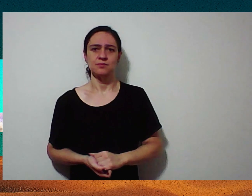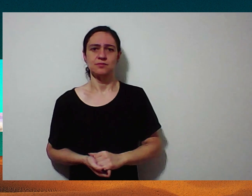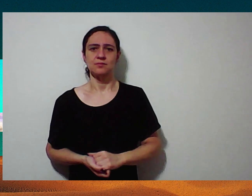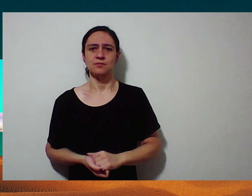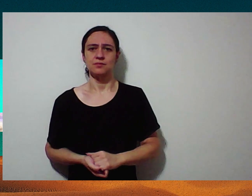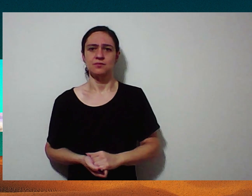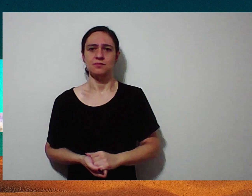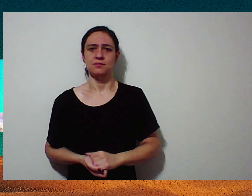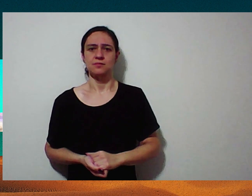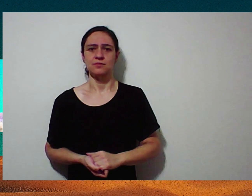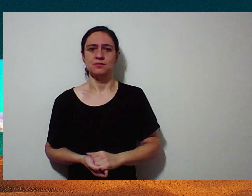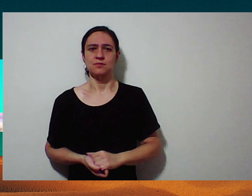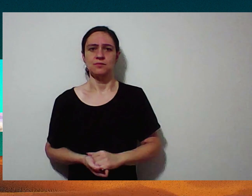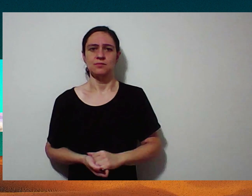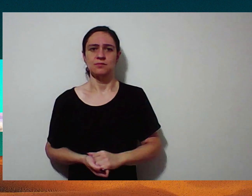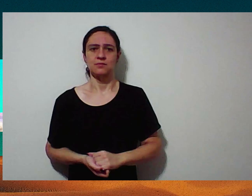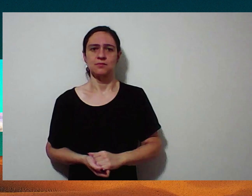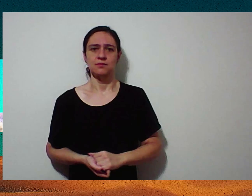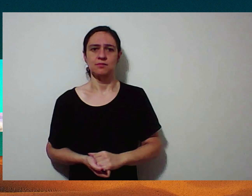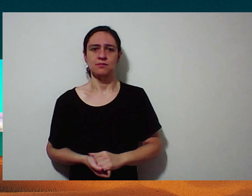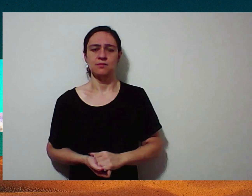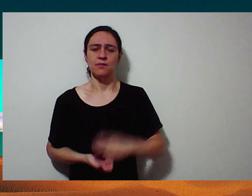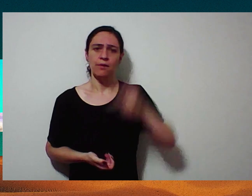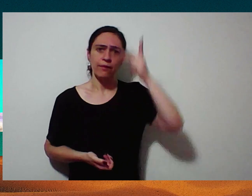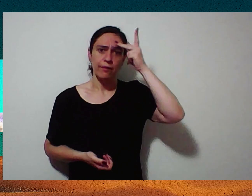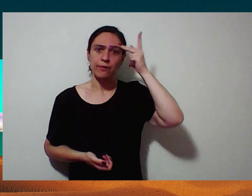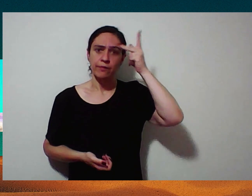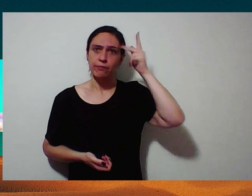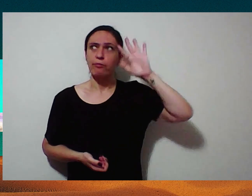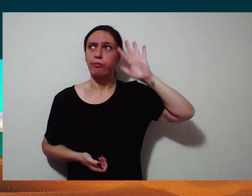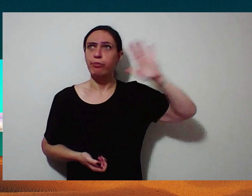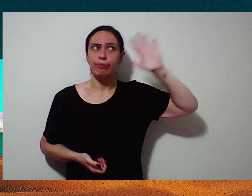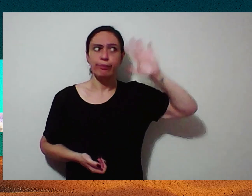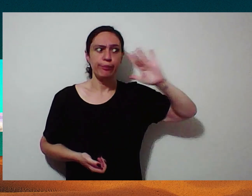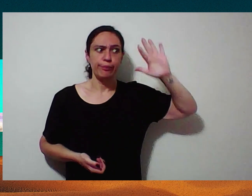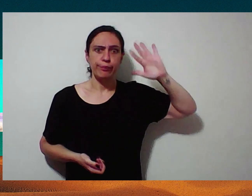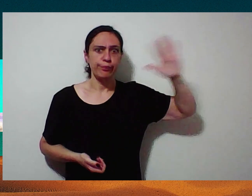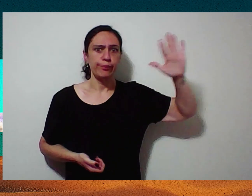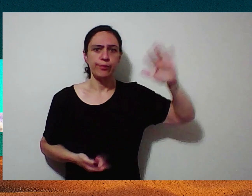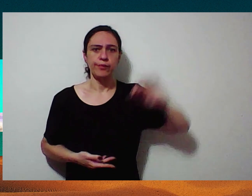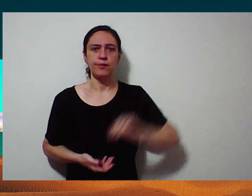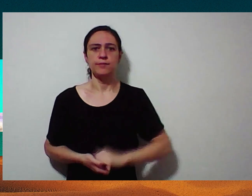vagando. You're Wondering, yeah.